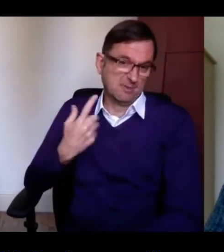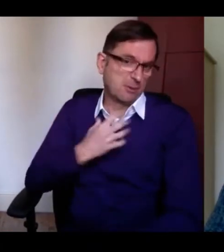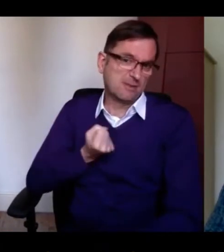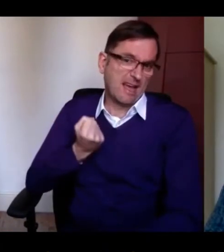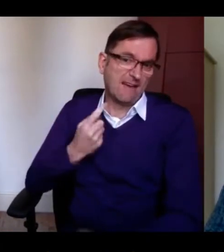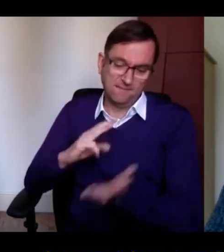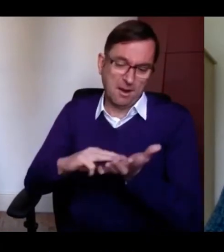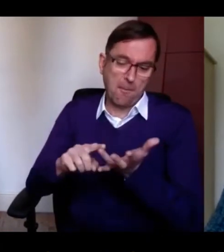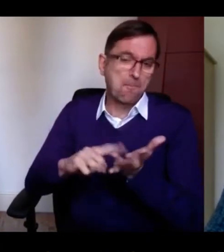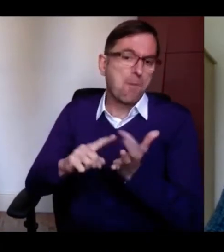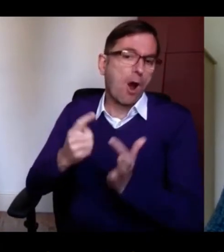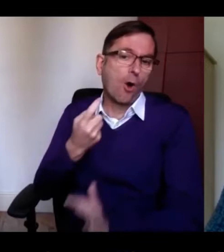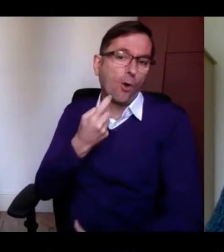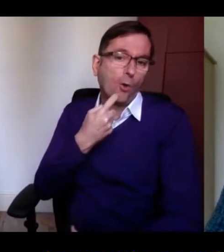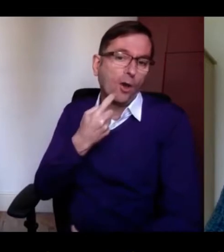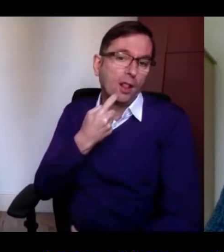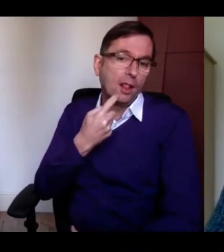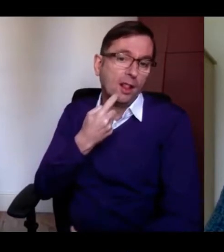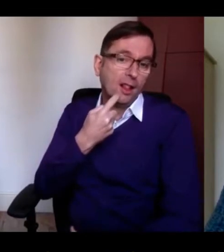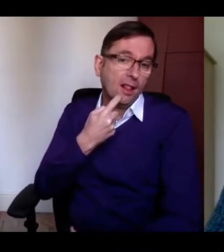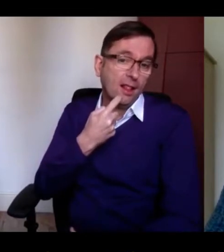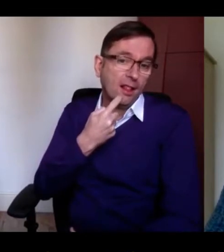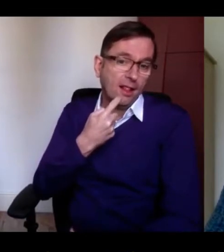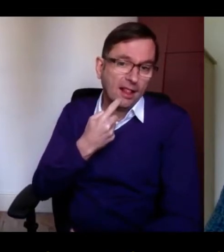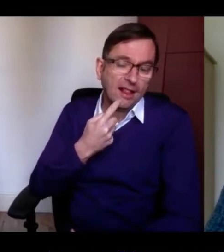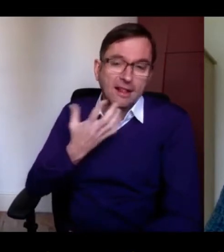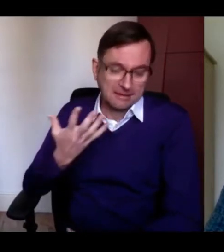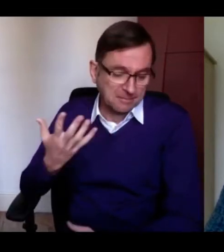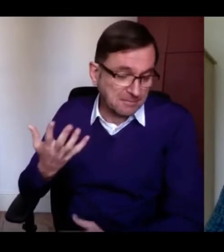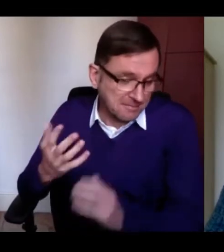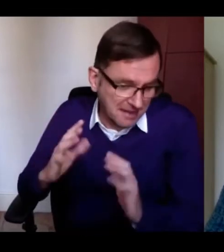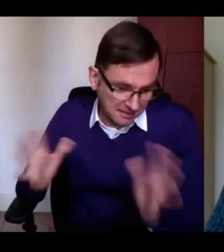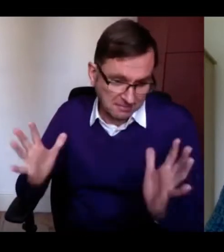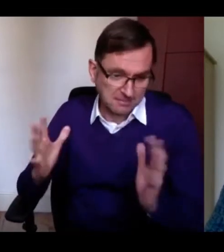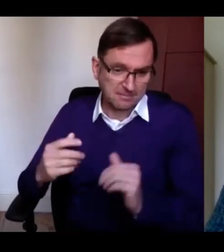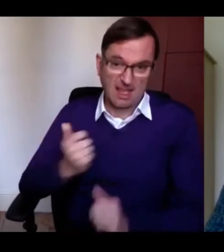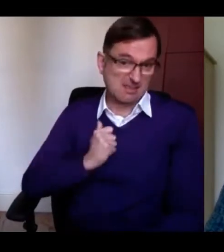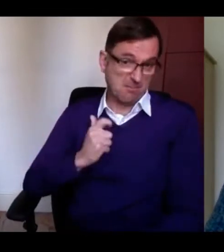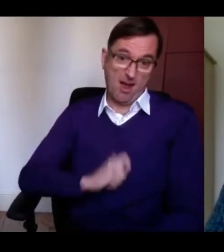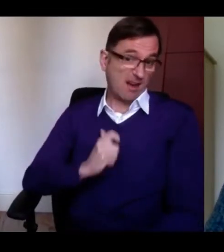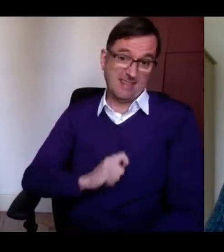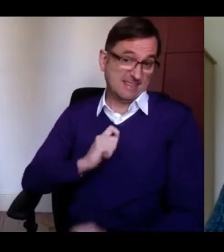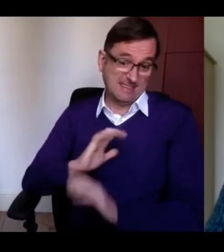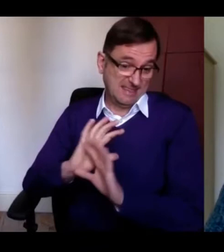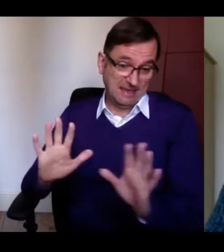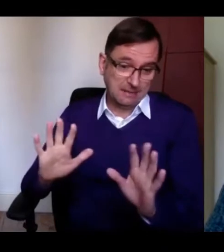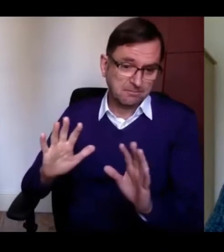ago, because I have a mole just here on my chin. That's my visual identifier.